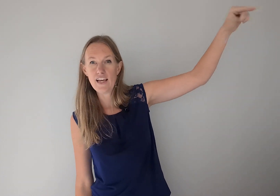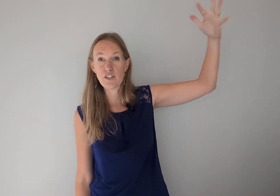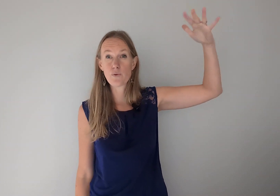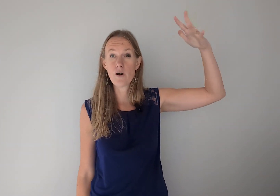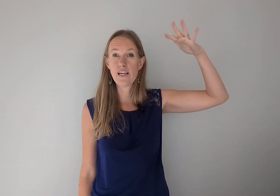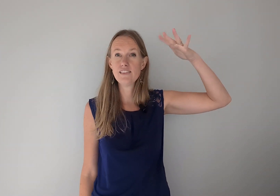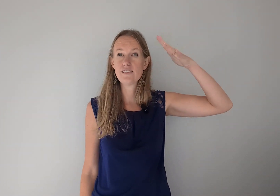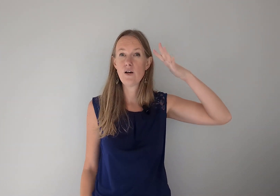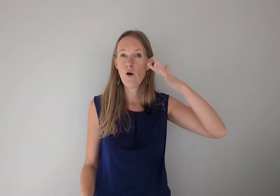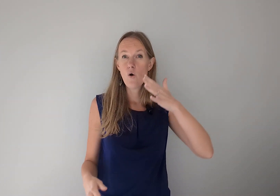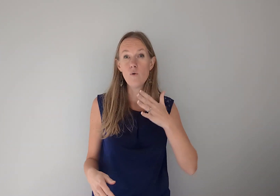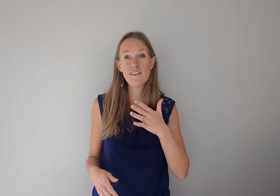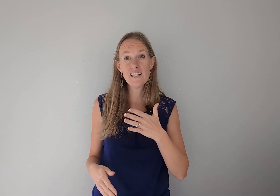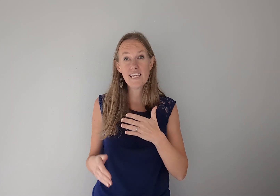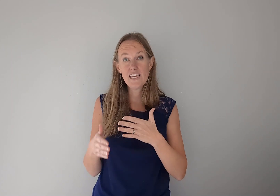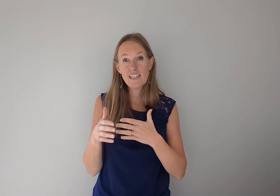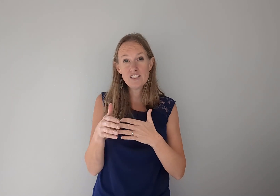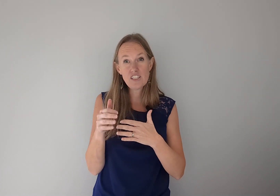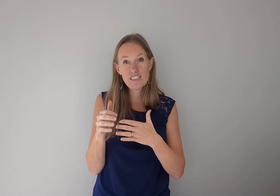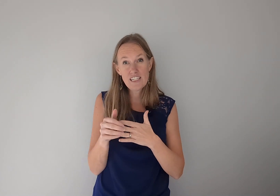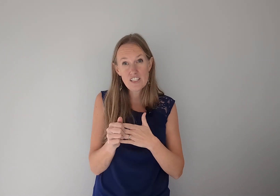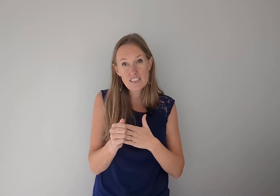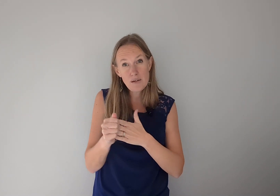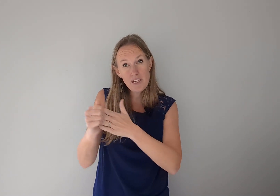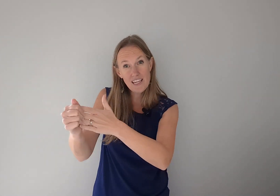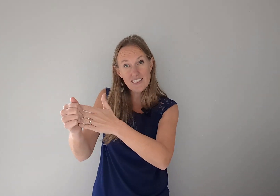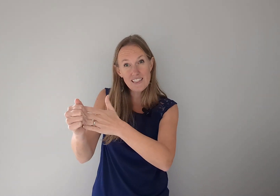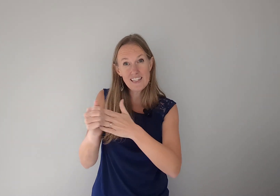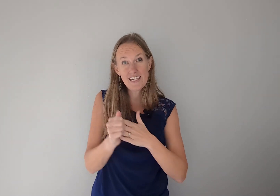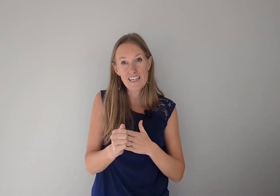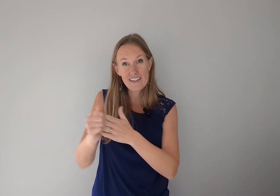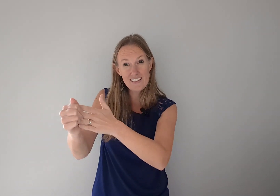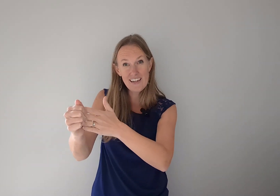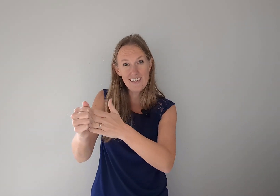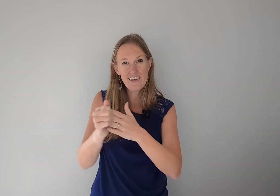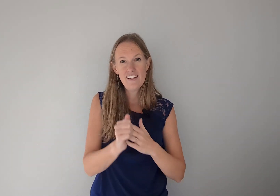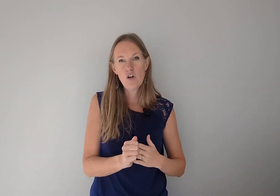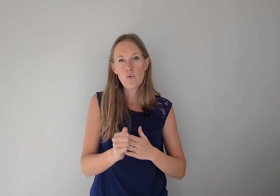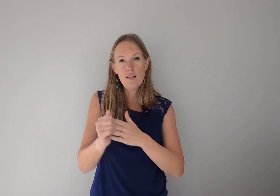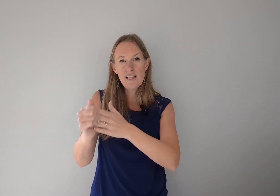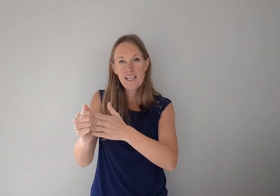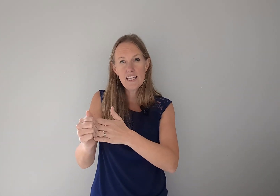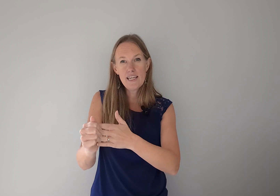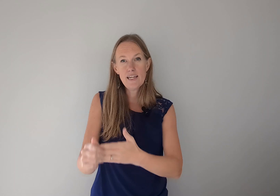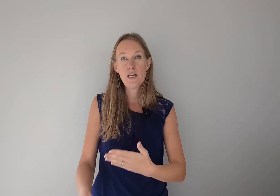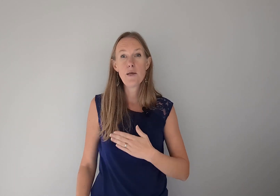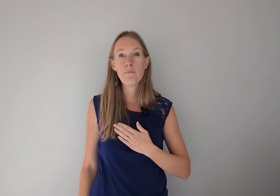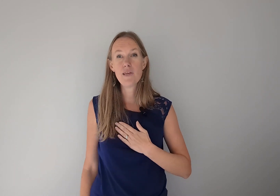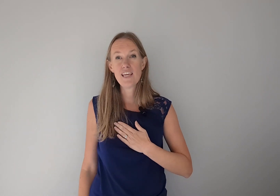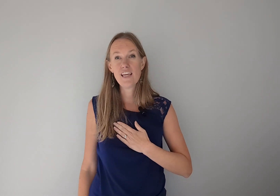And grace will lead. So you're going to take your non-dominant hand and lead. Okay, will lead me,